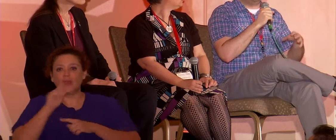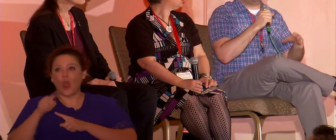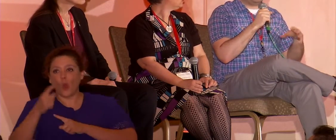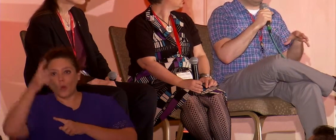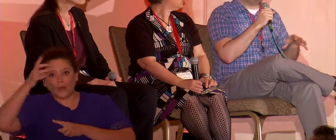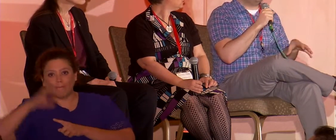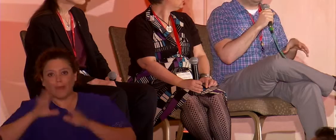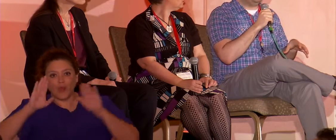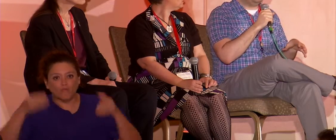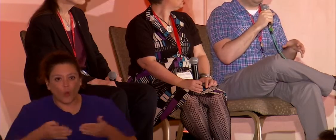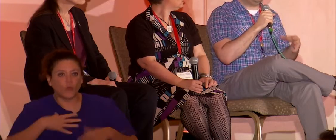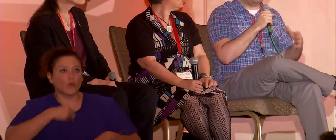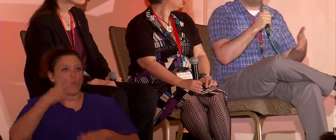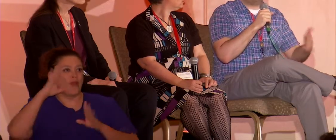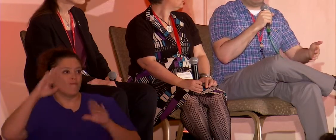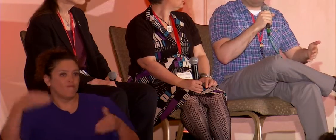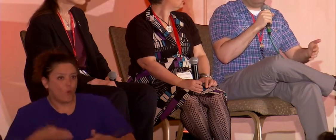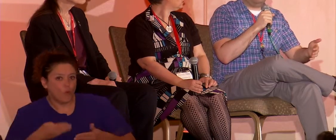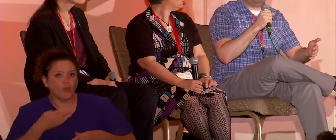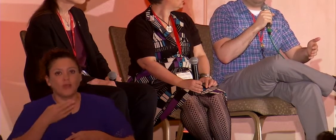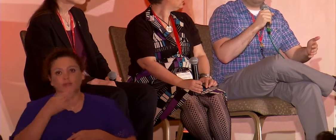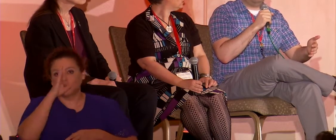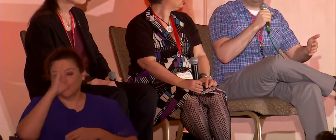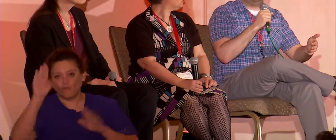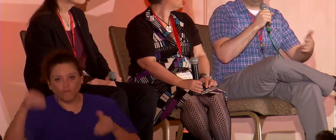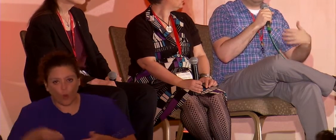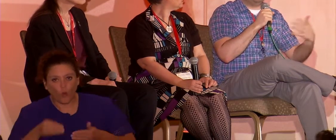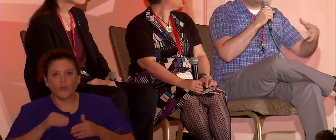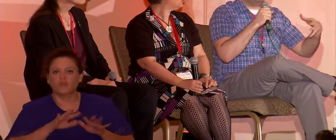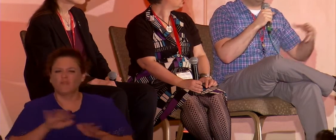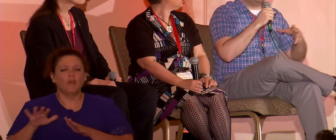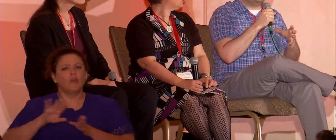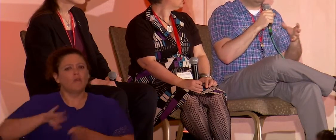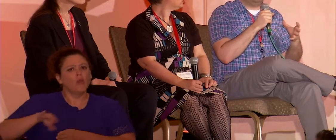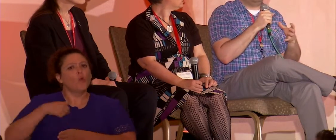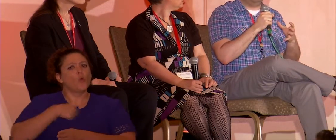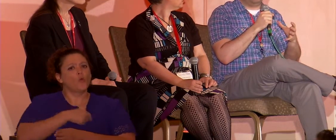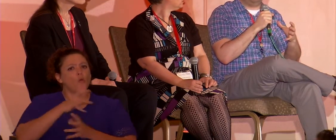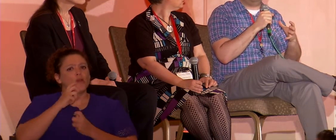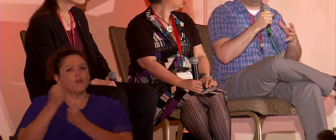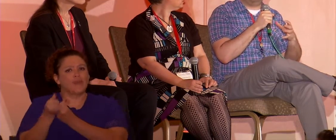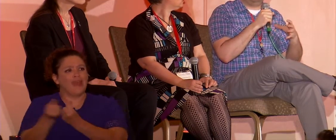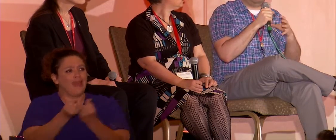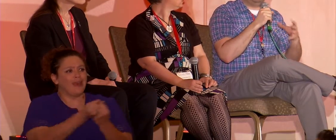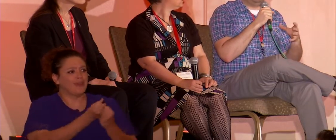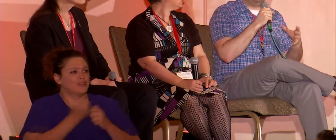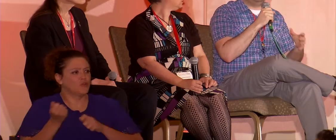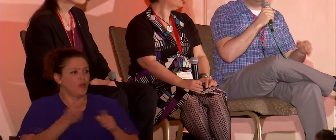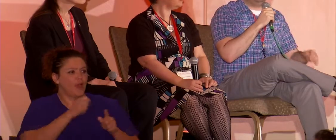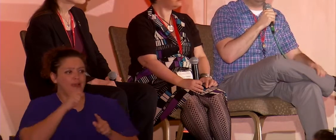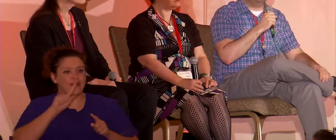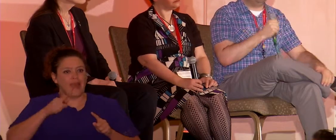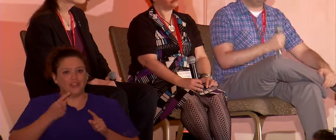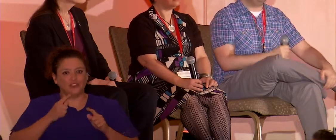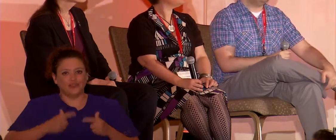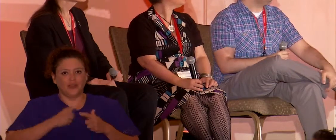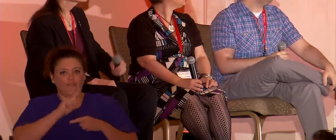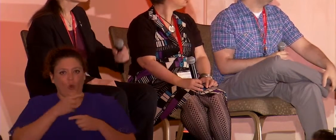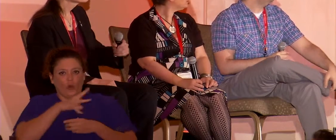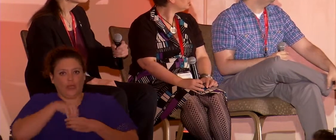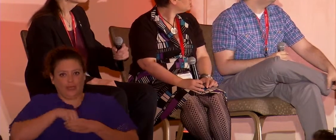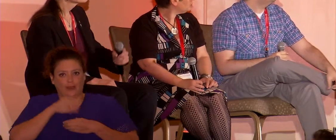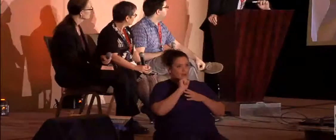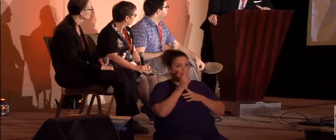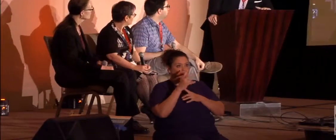cisgender-dominated, we have to recognize how to be allies to others and not just live in our sort of echo chamber around atheist issues. And